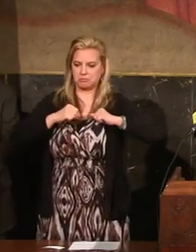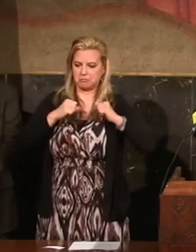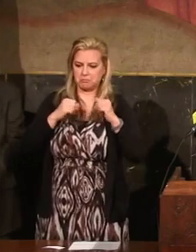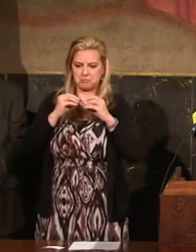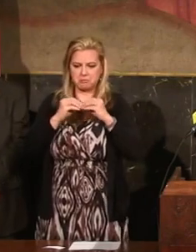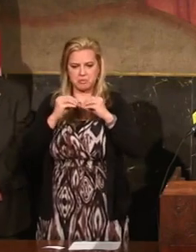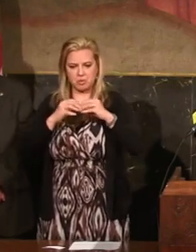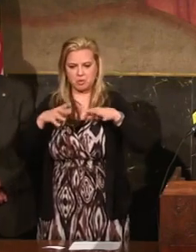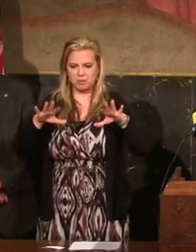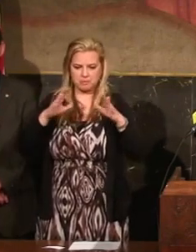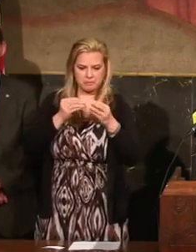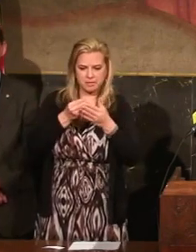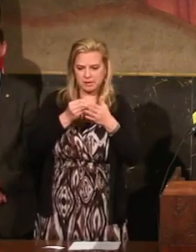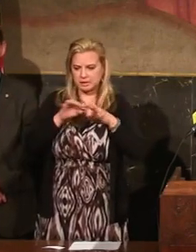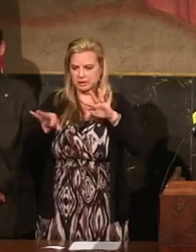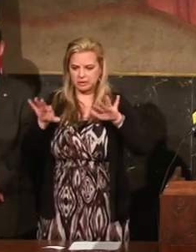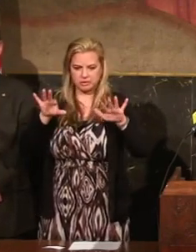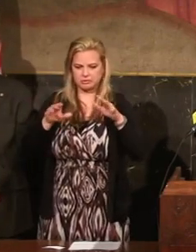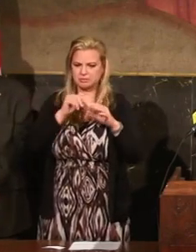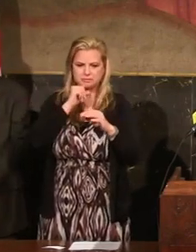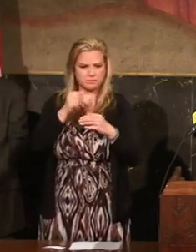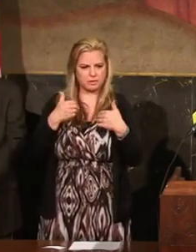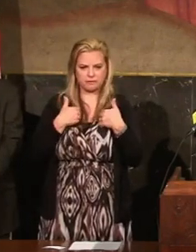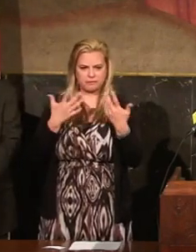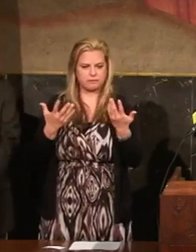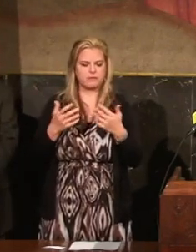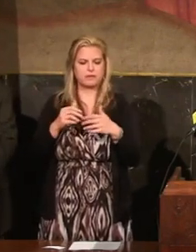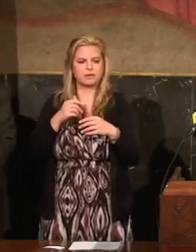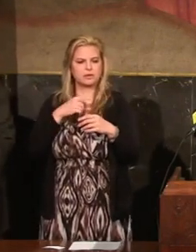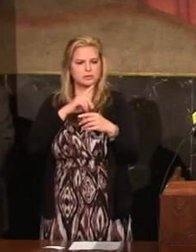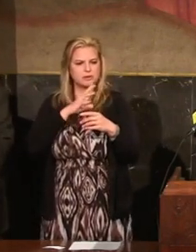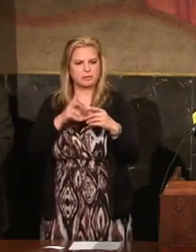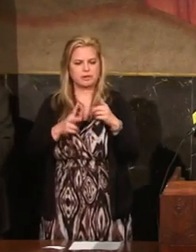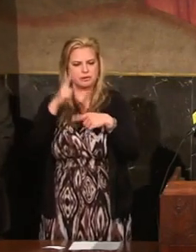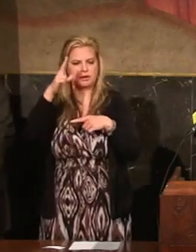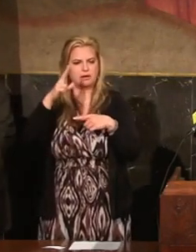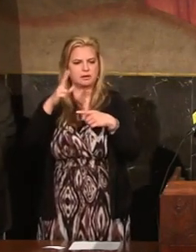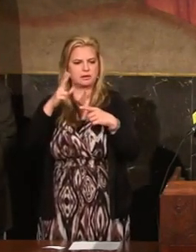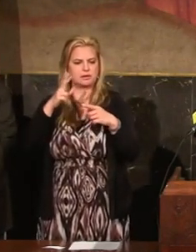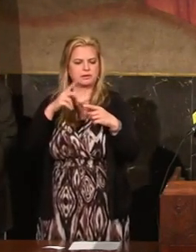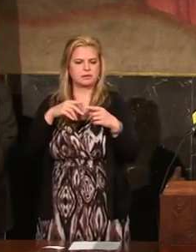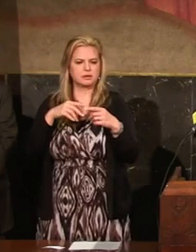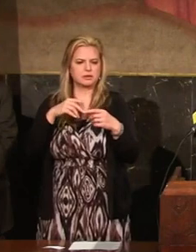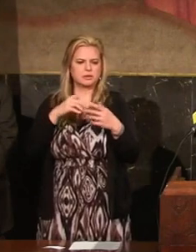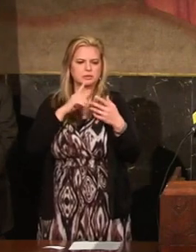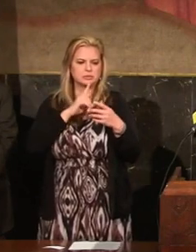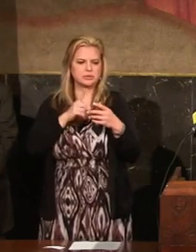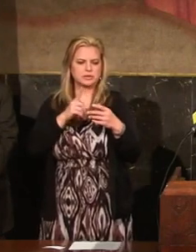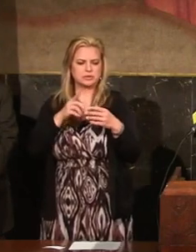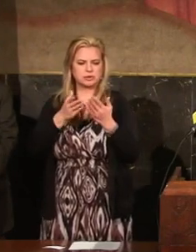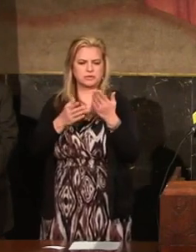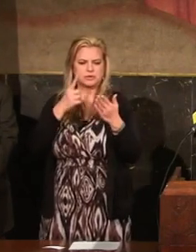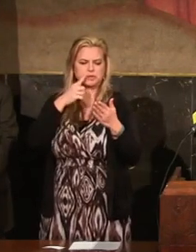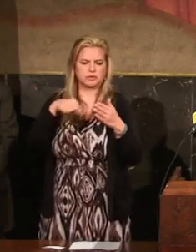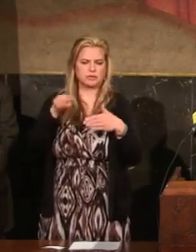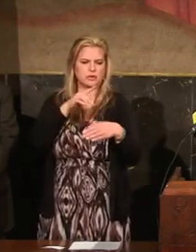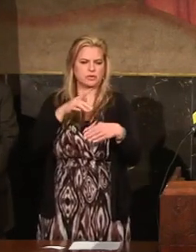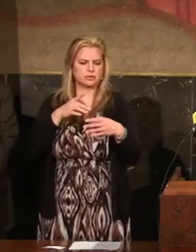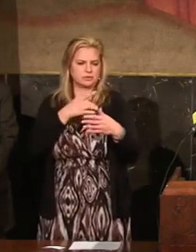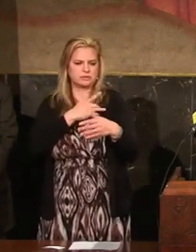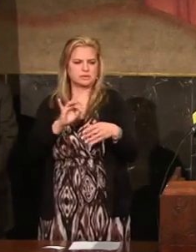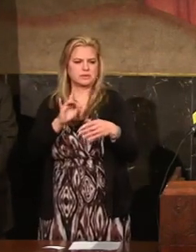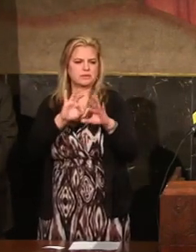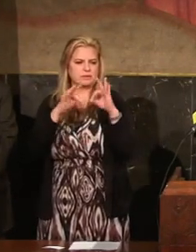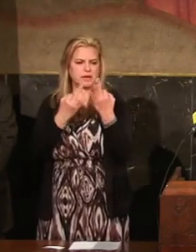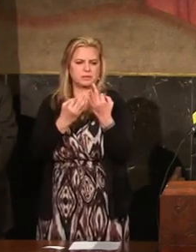cutting services to the most vulnerable families in this state, and you're talking about making penny-wise, pound-foolish decisions that